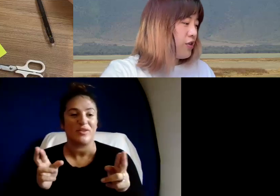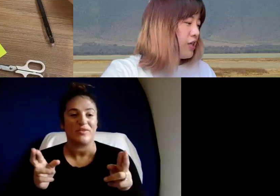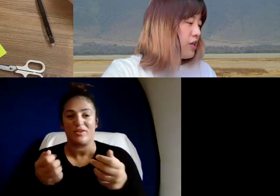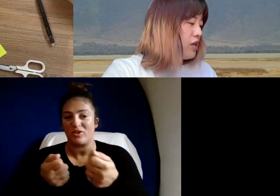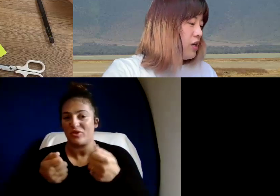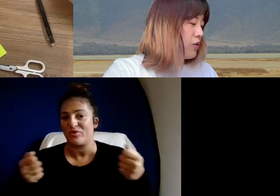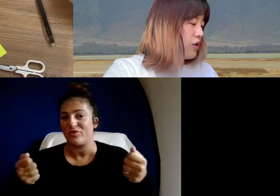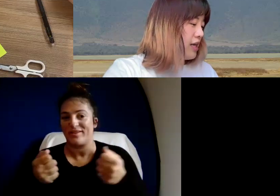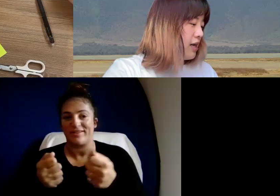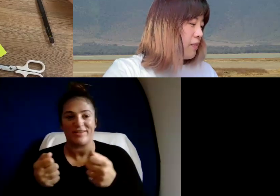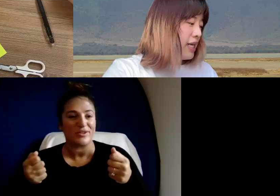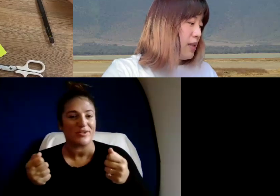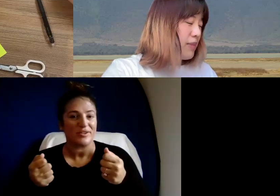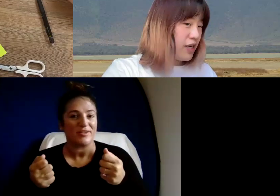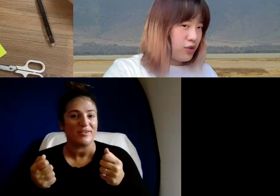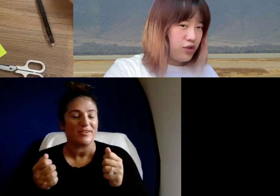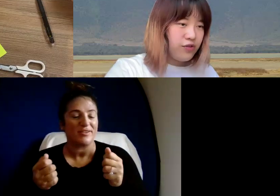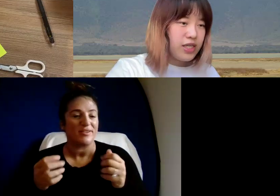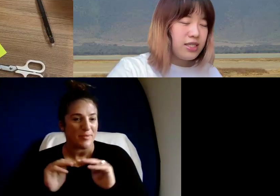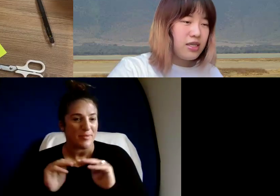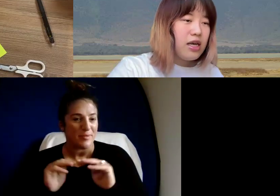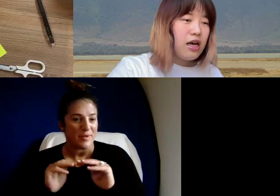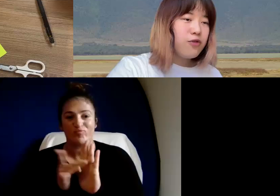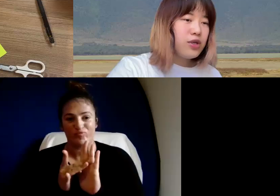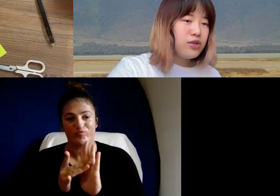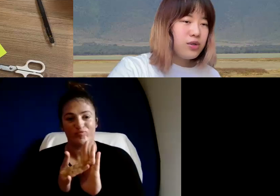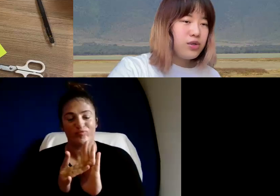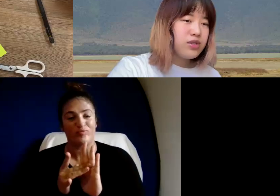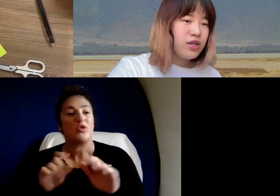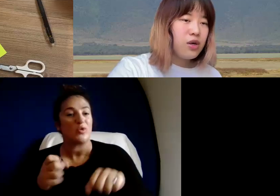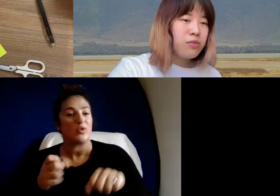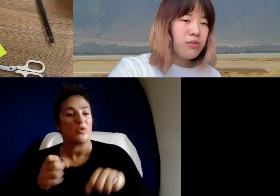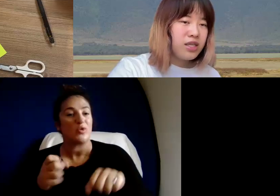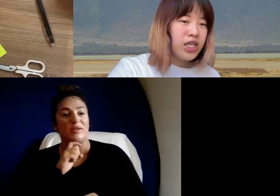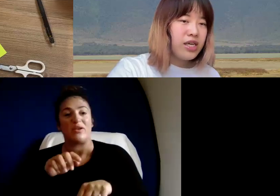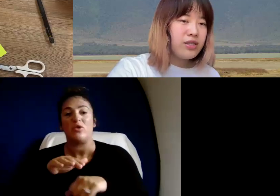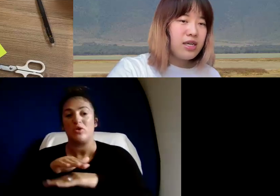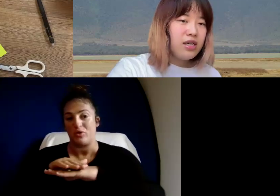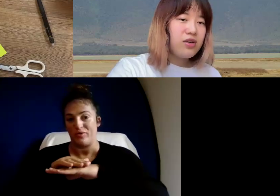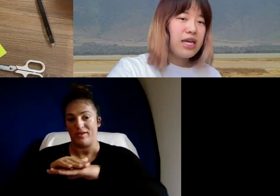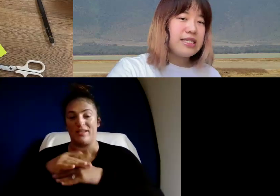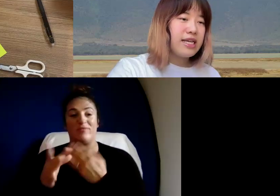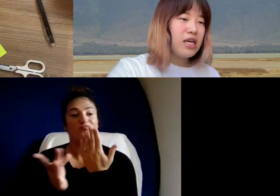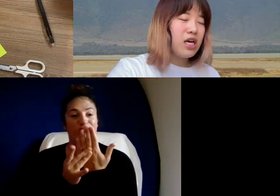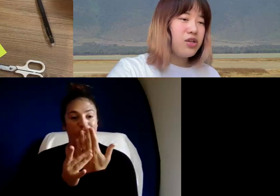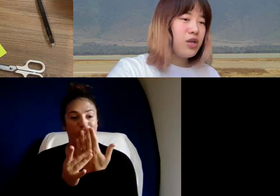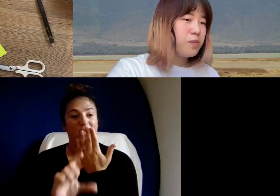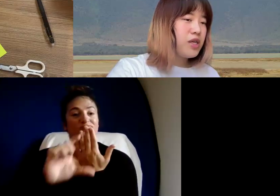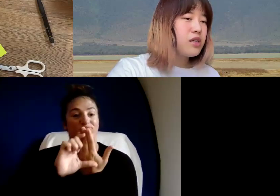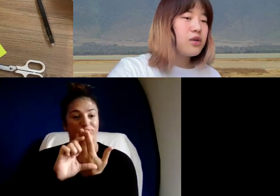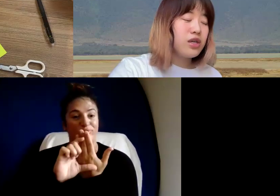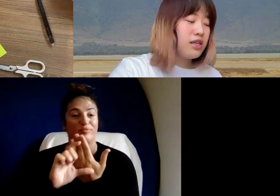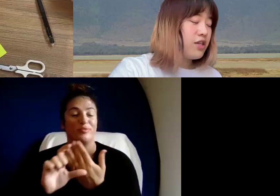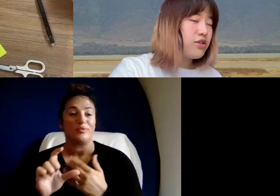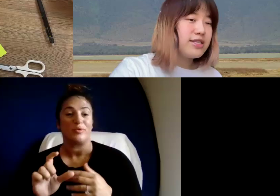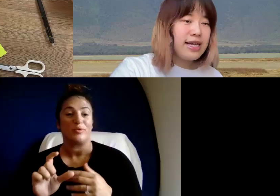a refrigerator or any metal surface. And for those who use their own materials, you can stick it on your